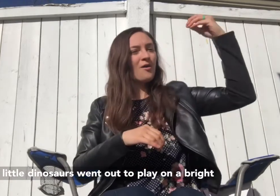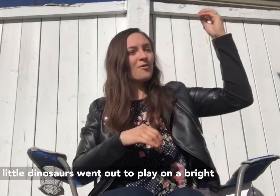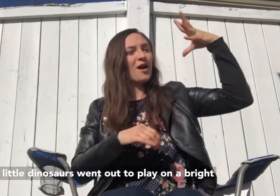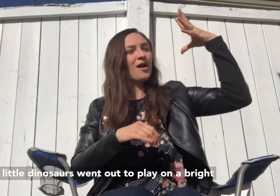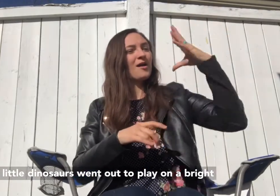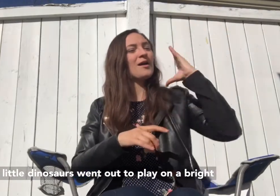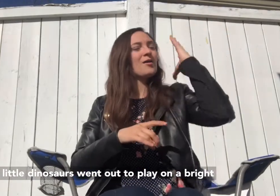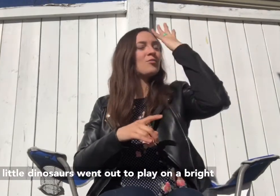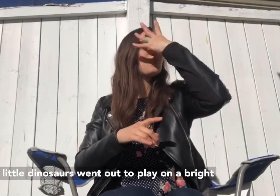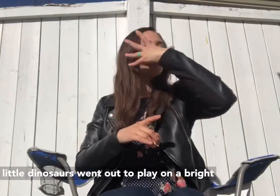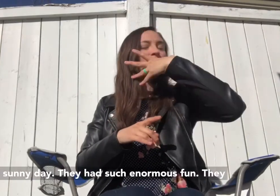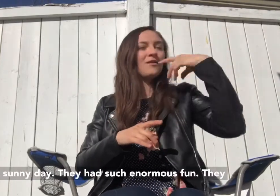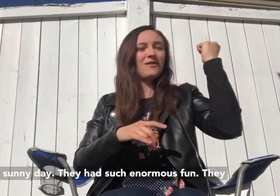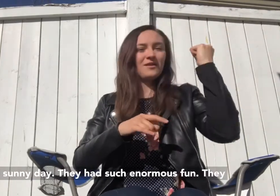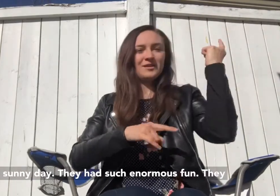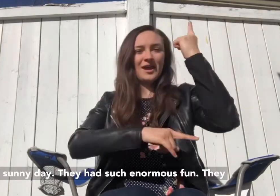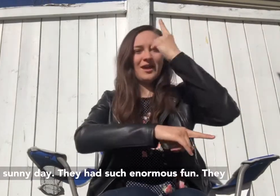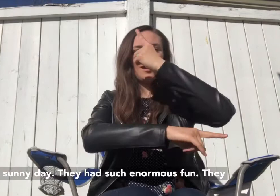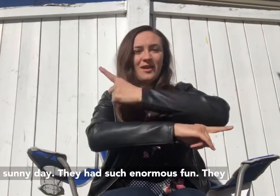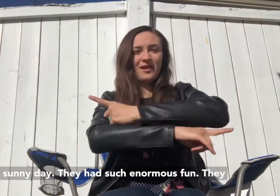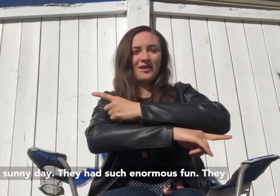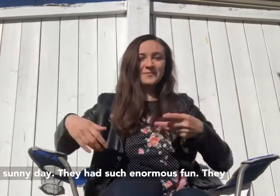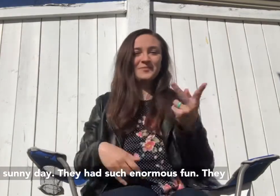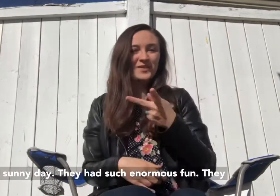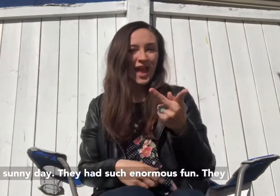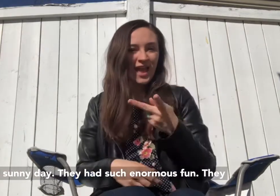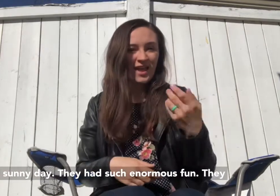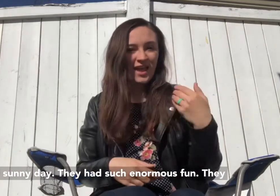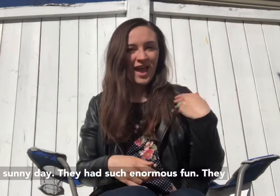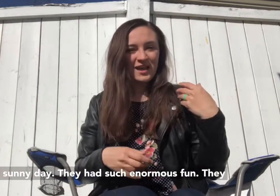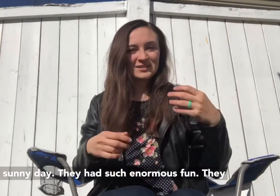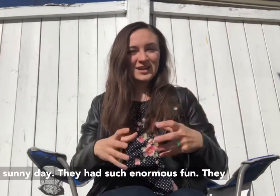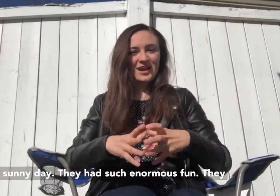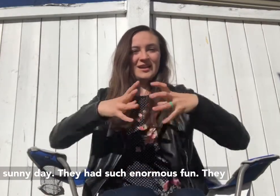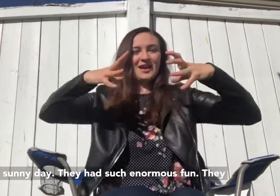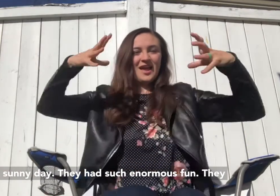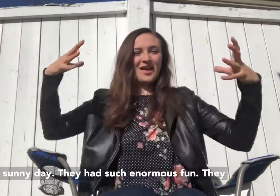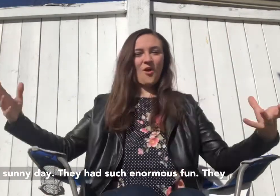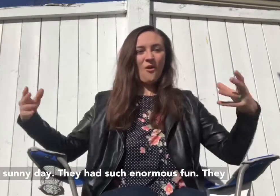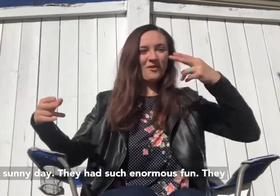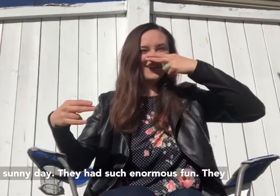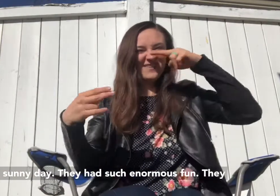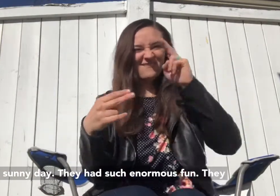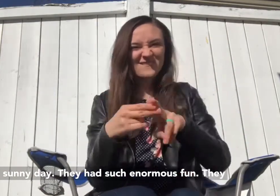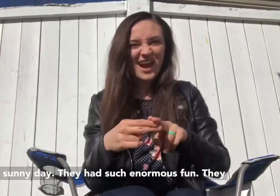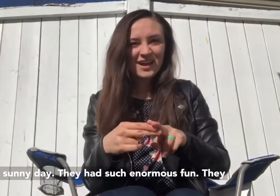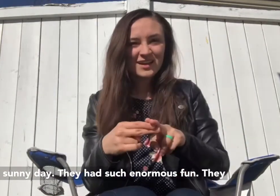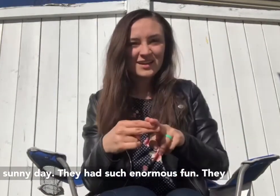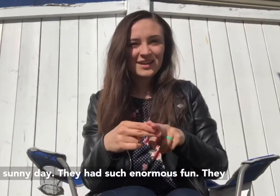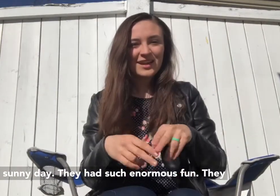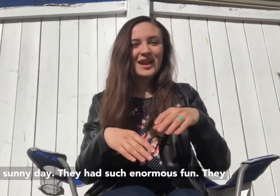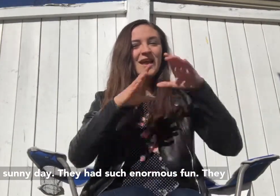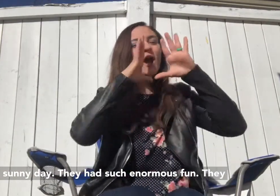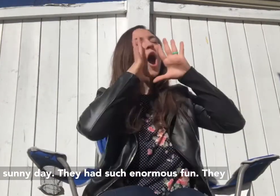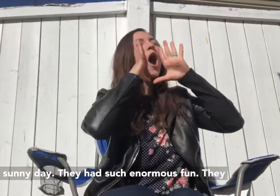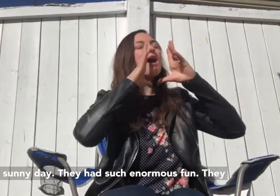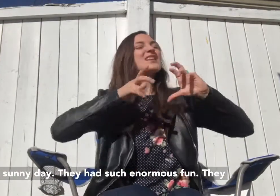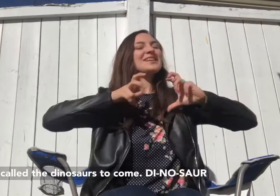on a bright and sunny day. They had such enormous fun. They called